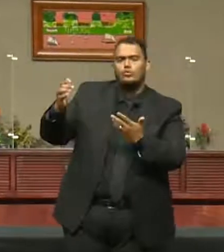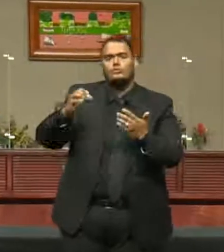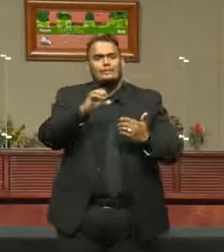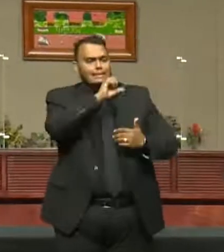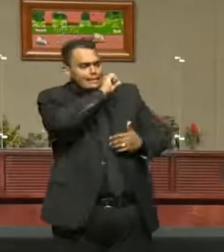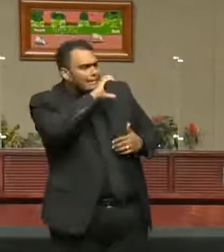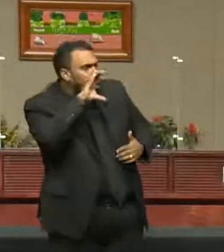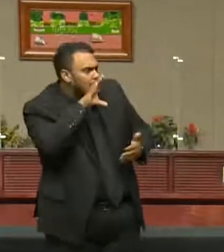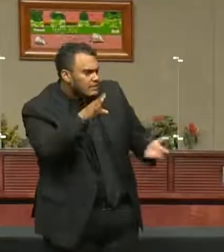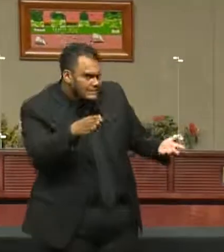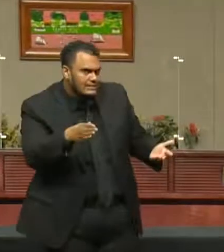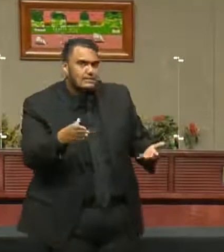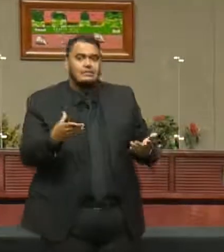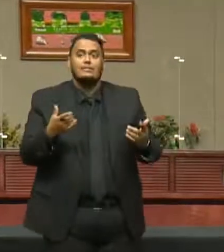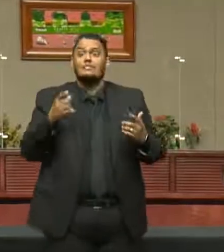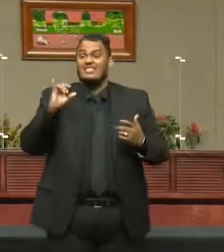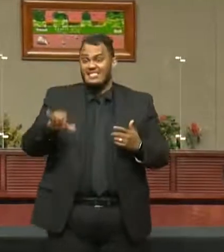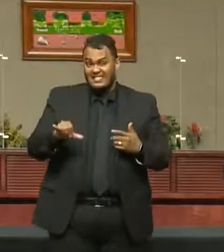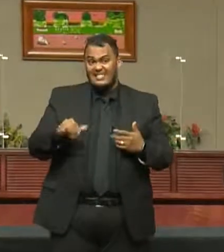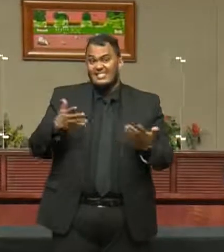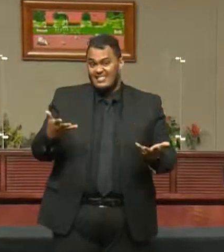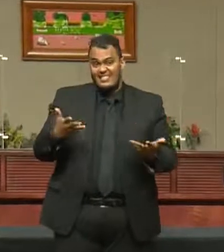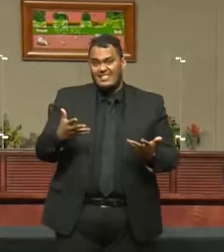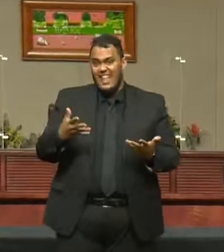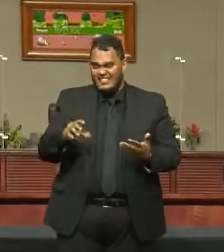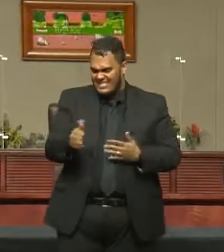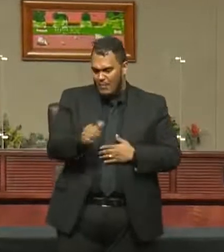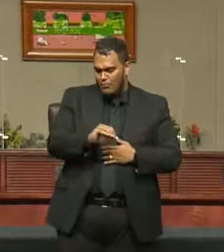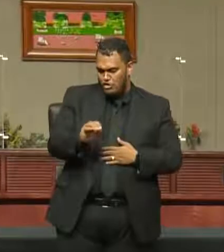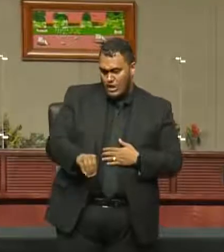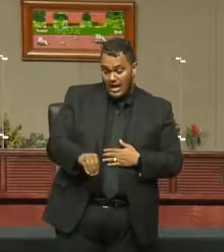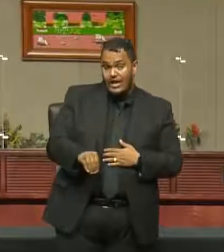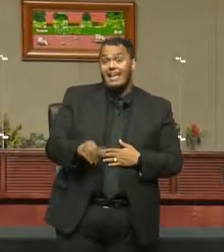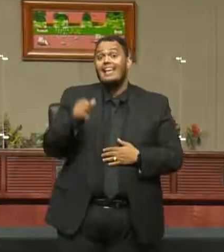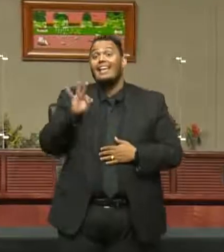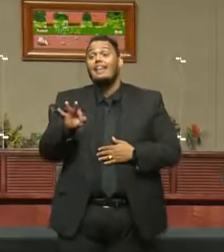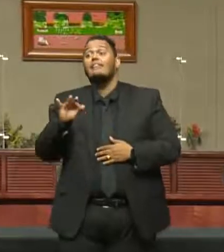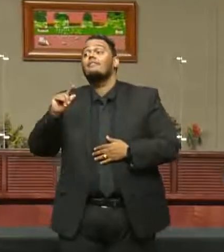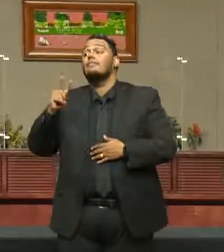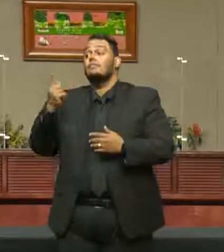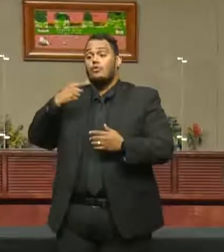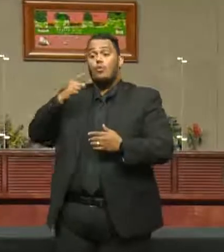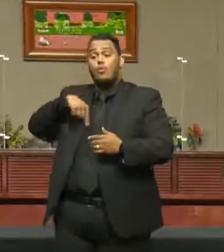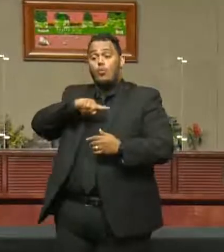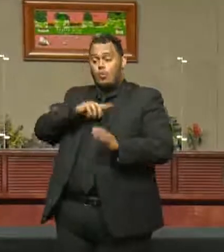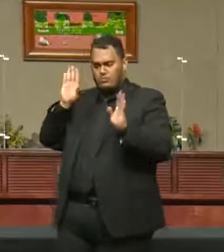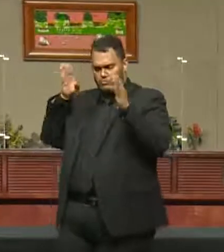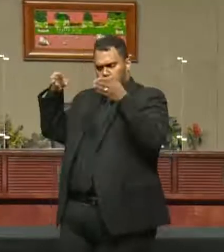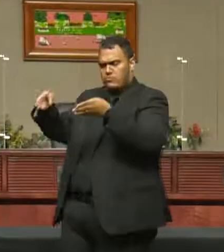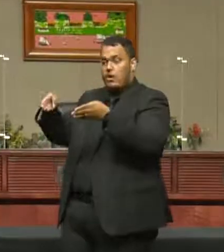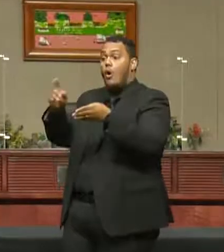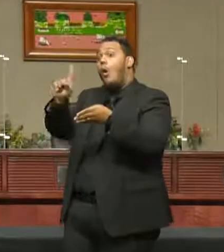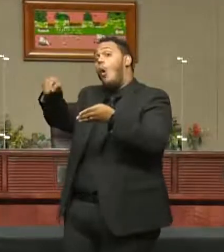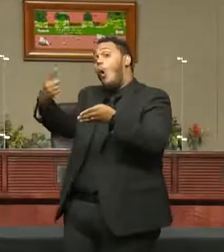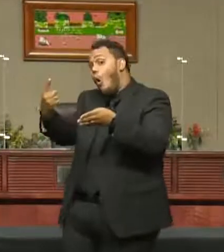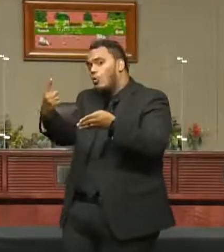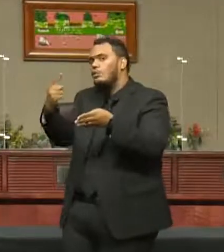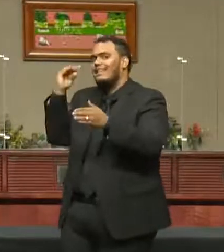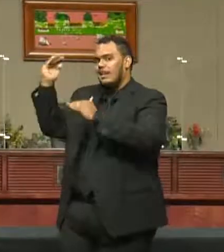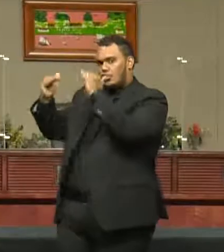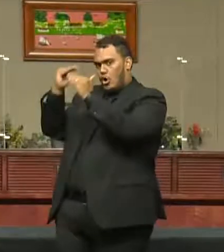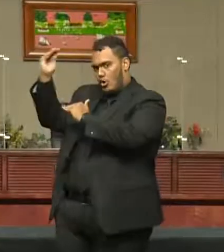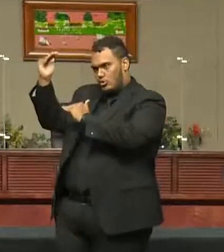18 plus, that number goes up slightly. 19%. Right? Okay, 19%. So when